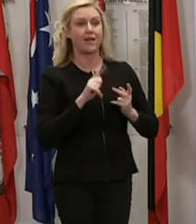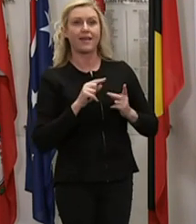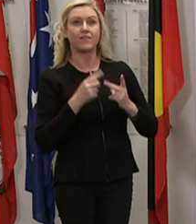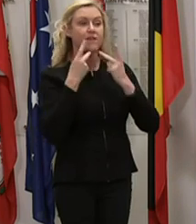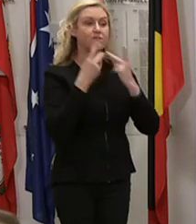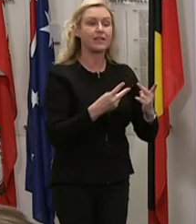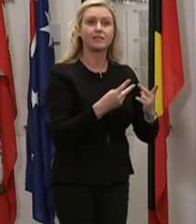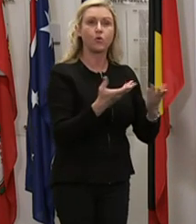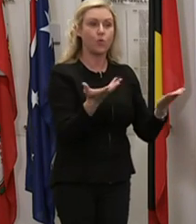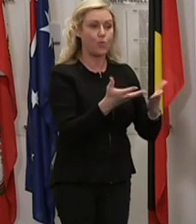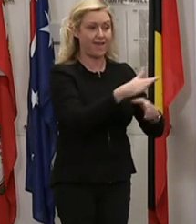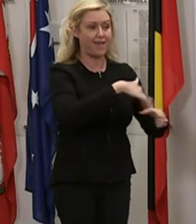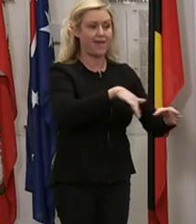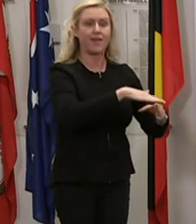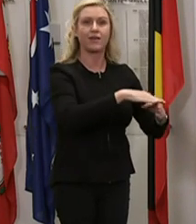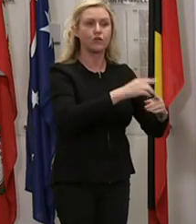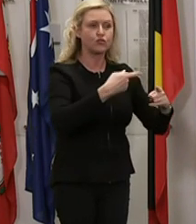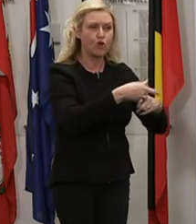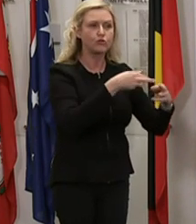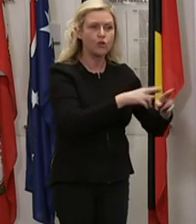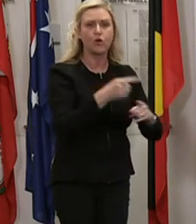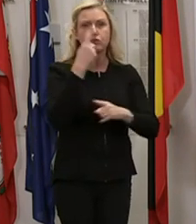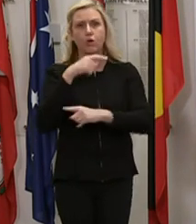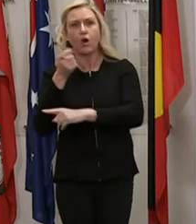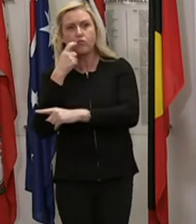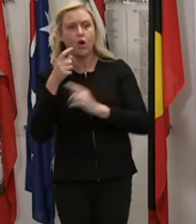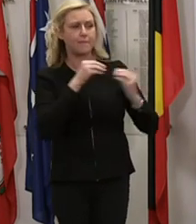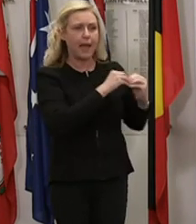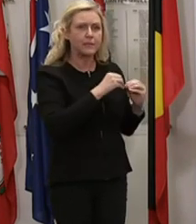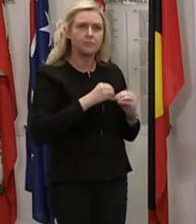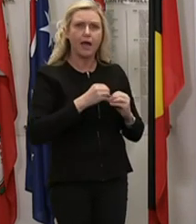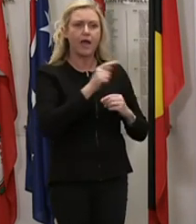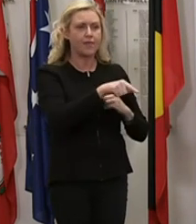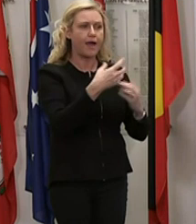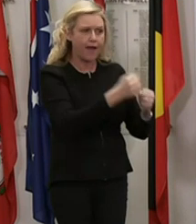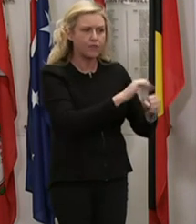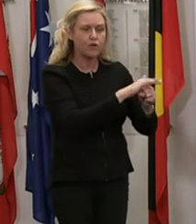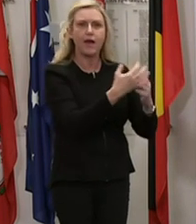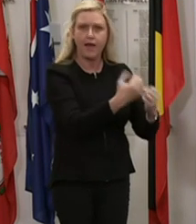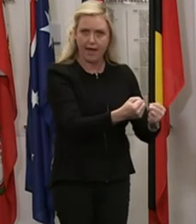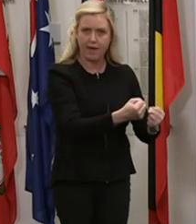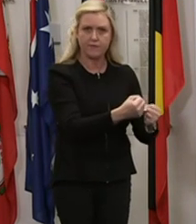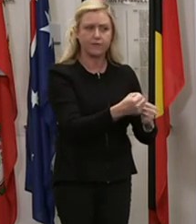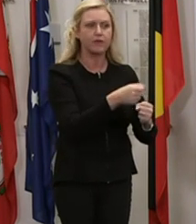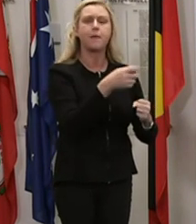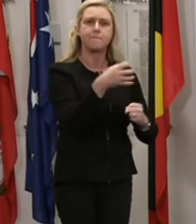where we know transmission has occurred. And even if you test negative,